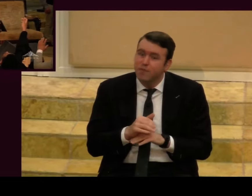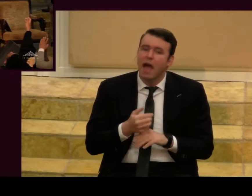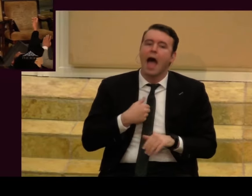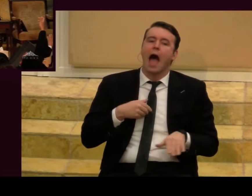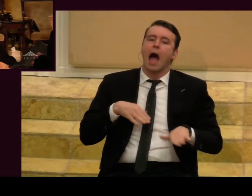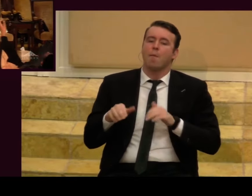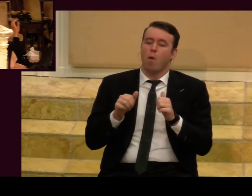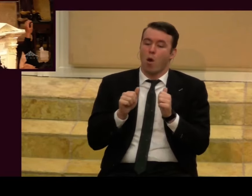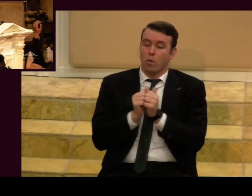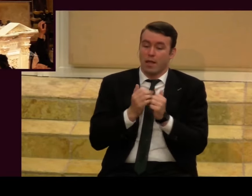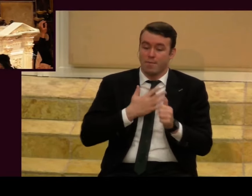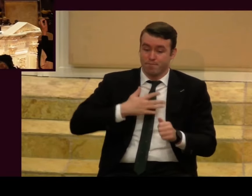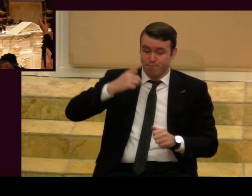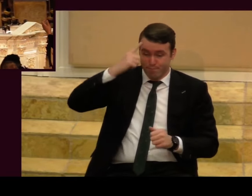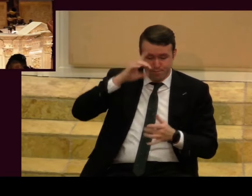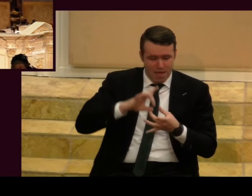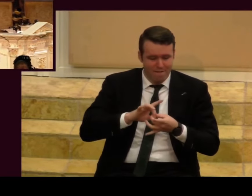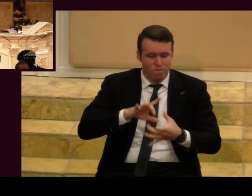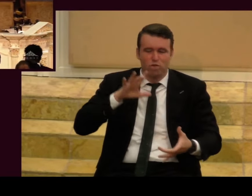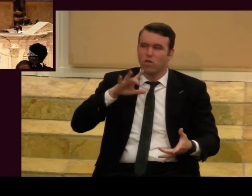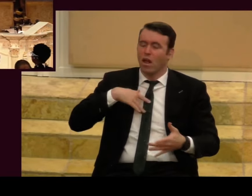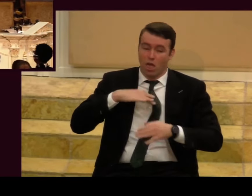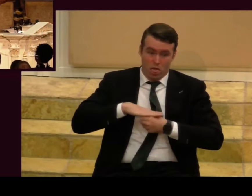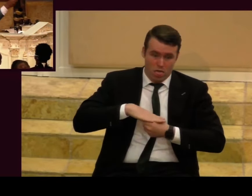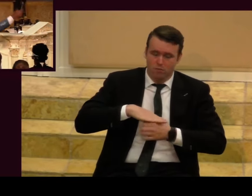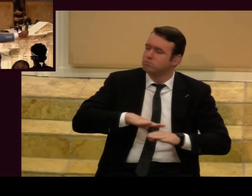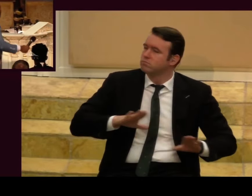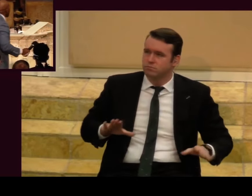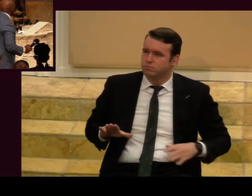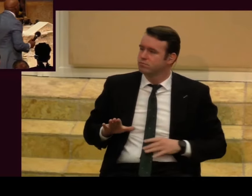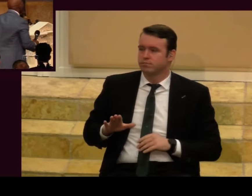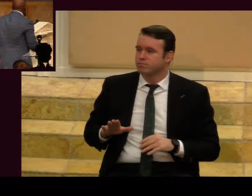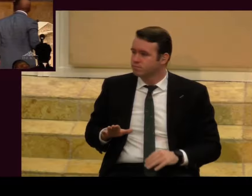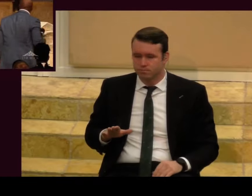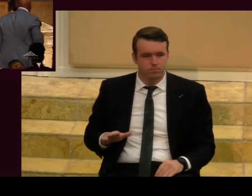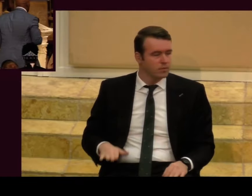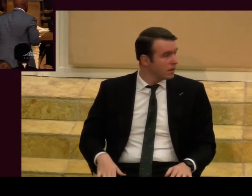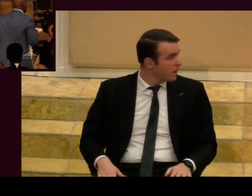brother, I'm walking with my mind free.